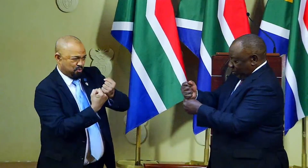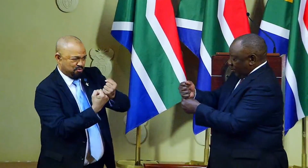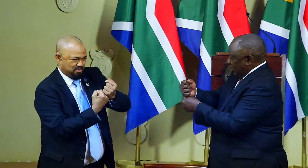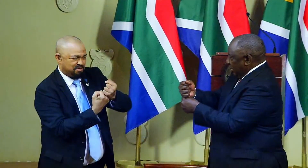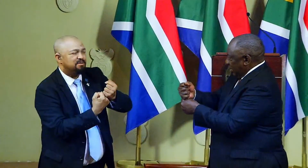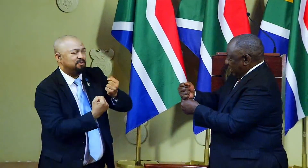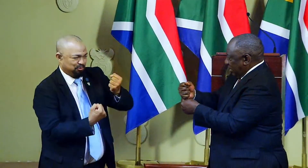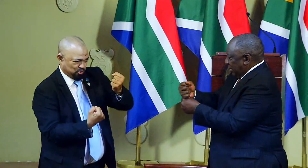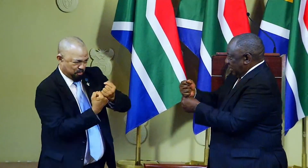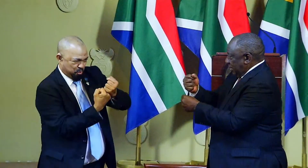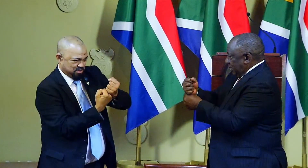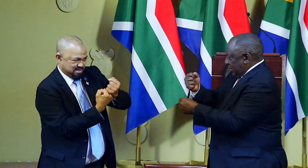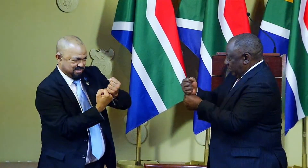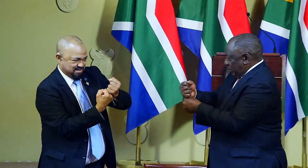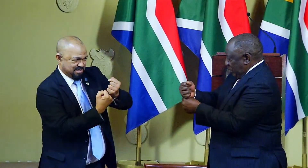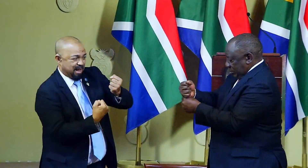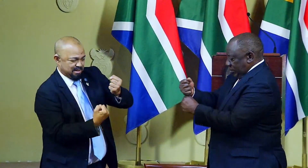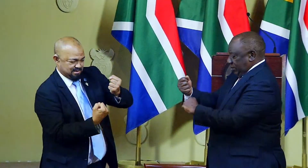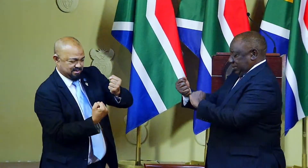support